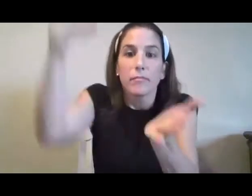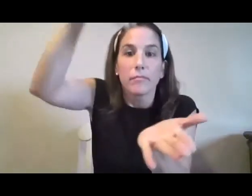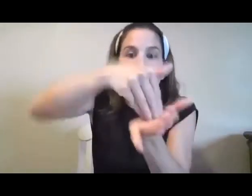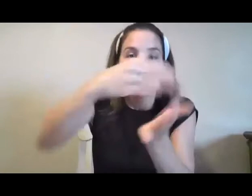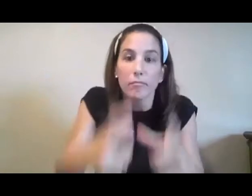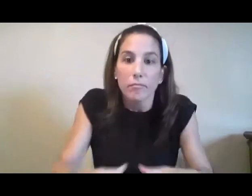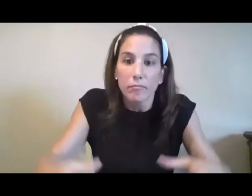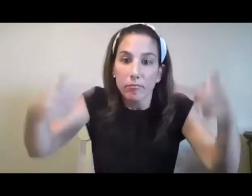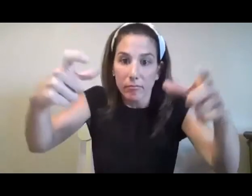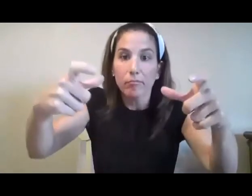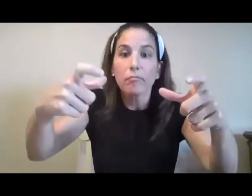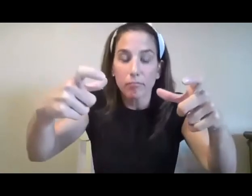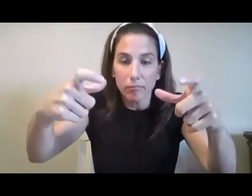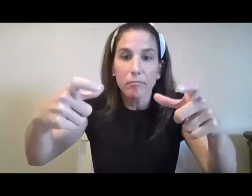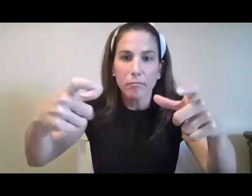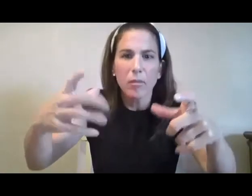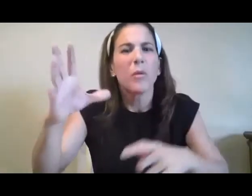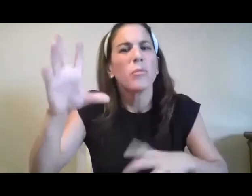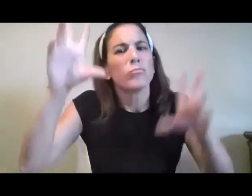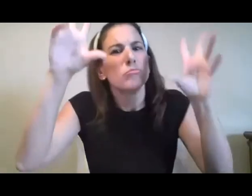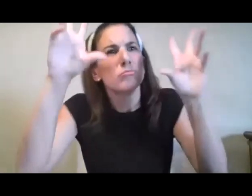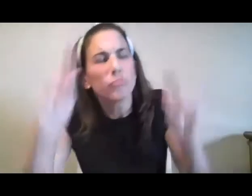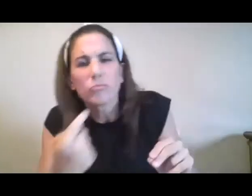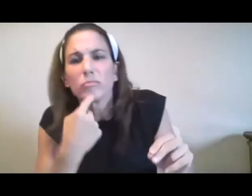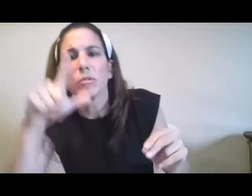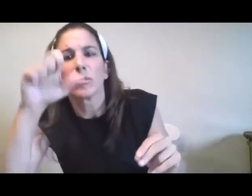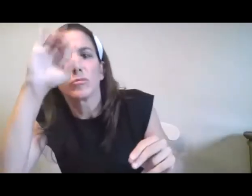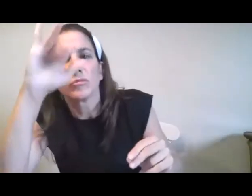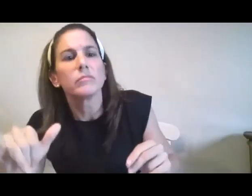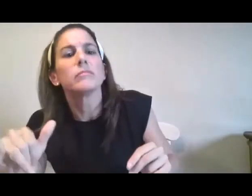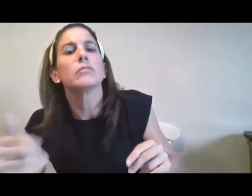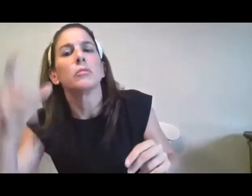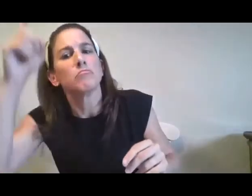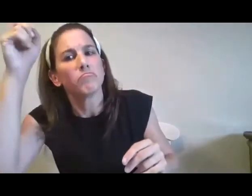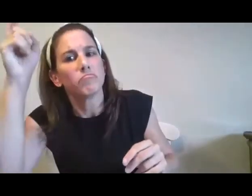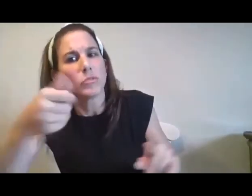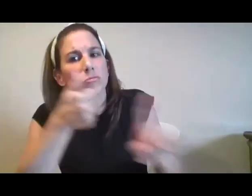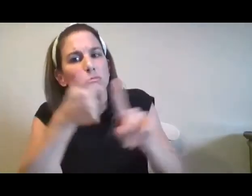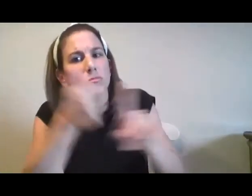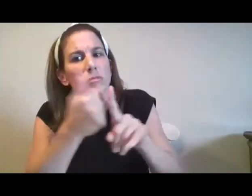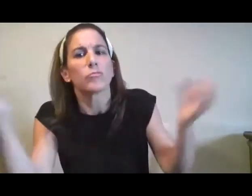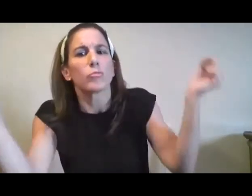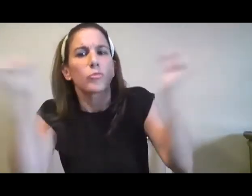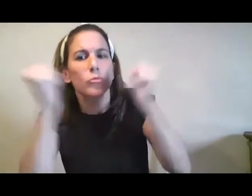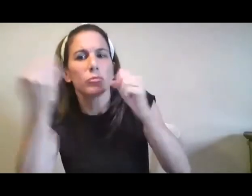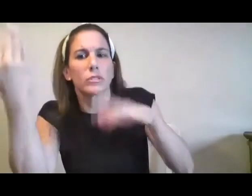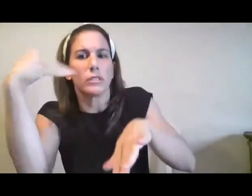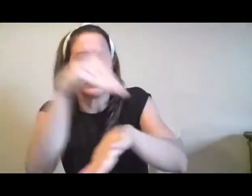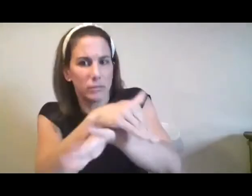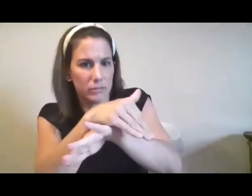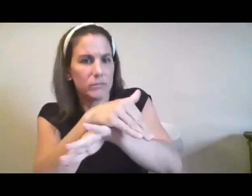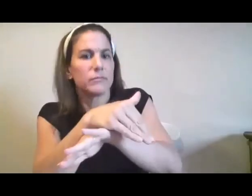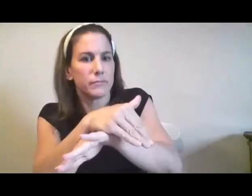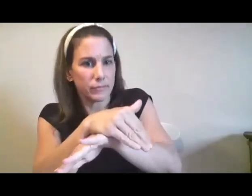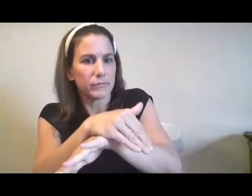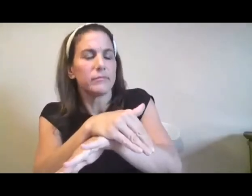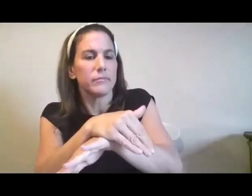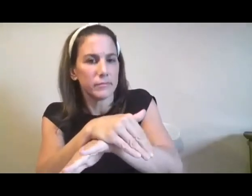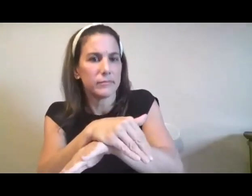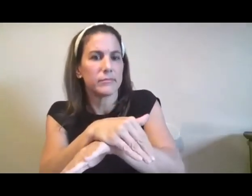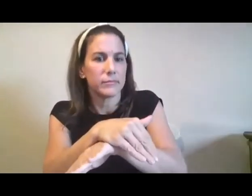pot. "Oh no," said Lucy, "you must have been cold last night."